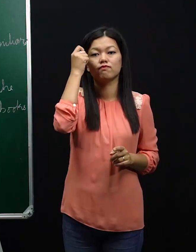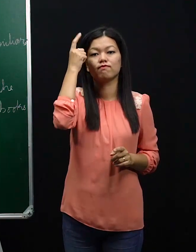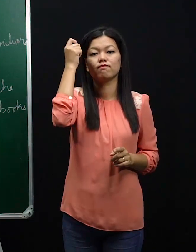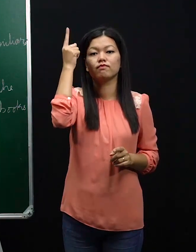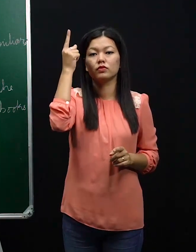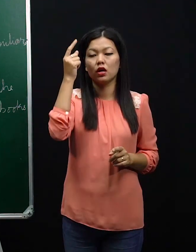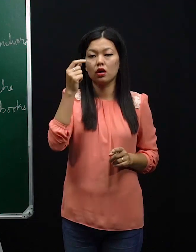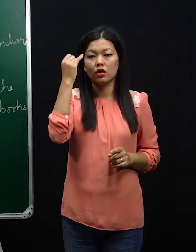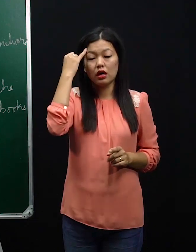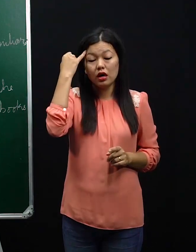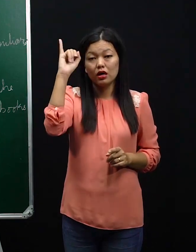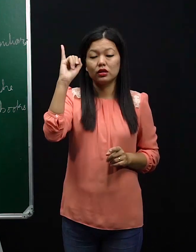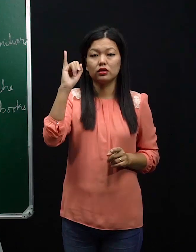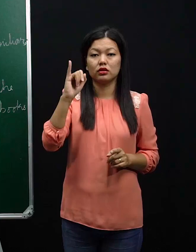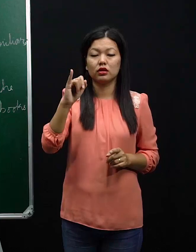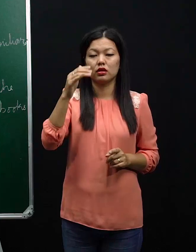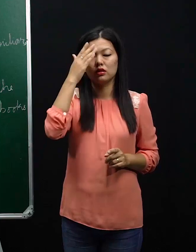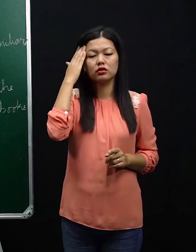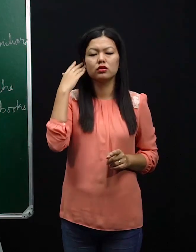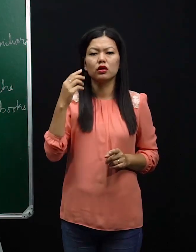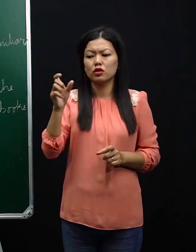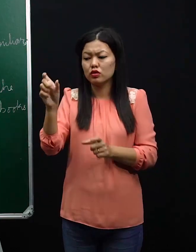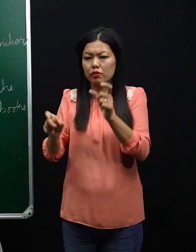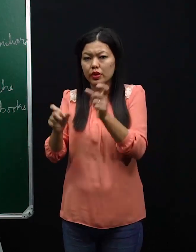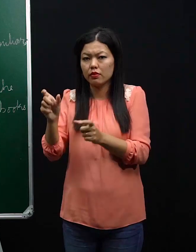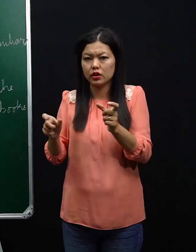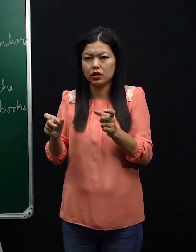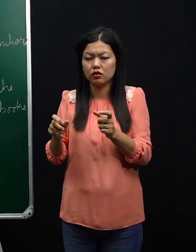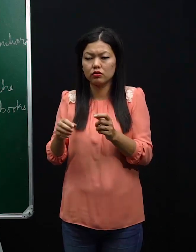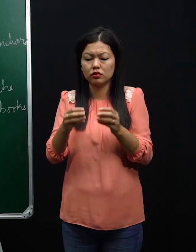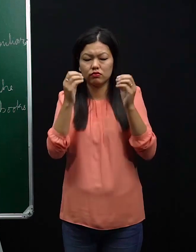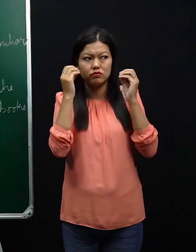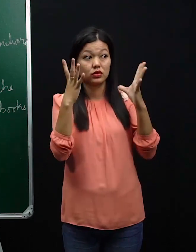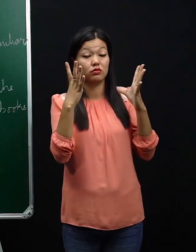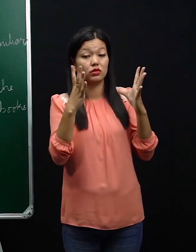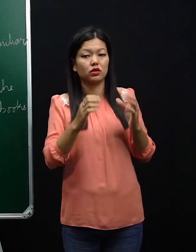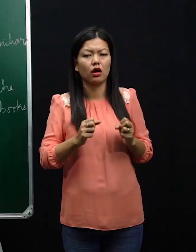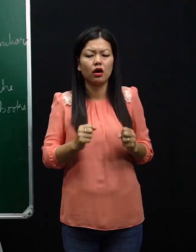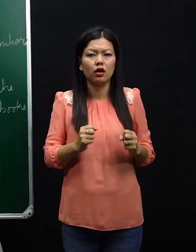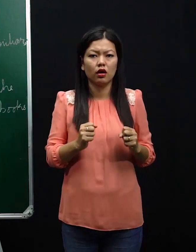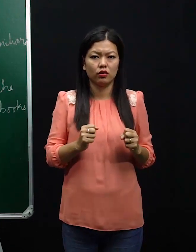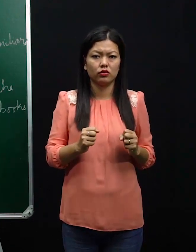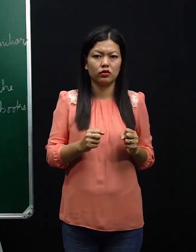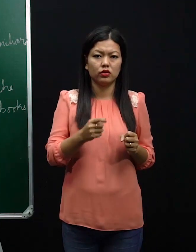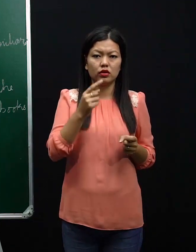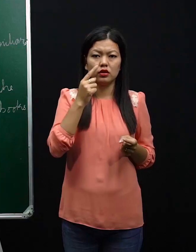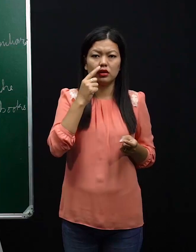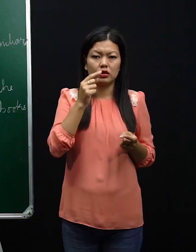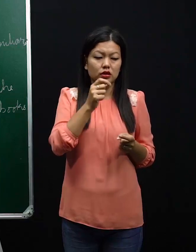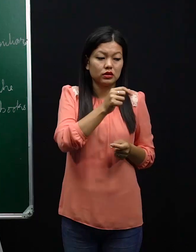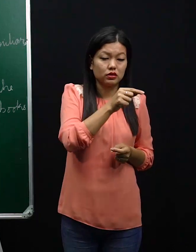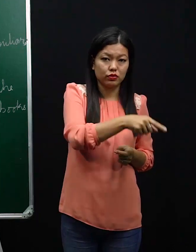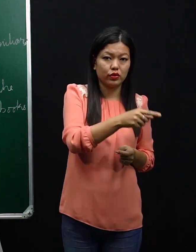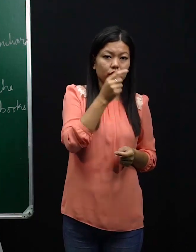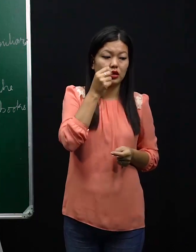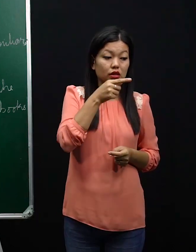wisdom. So wisdom has to be attained, and it cannot be attained only through formal education. That kind